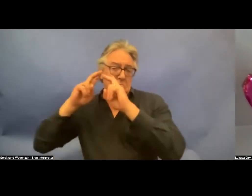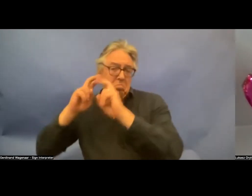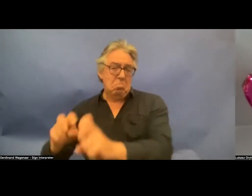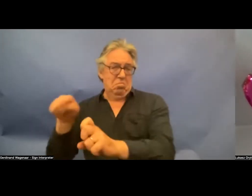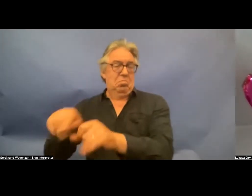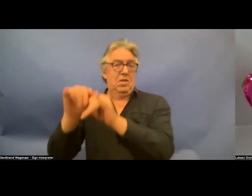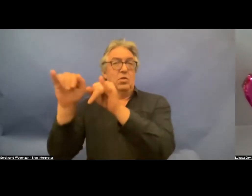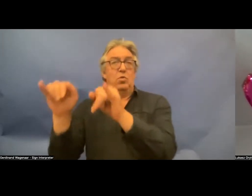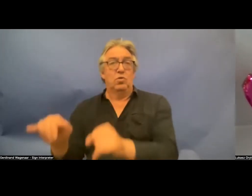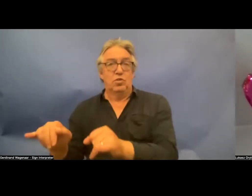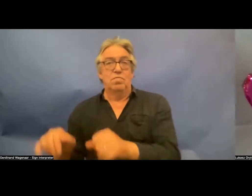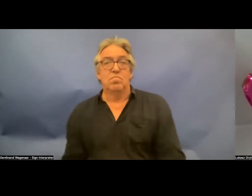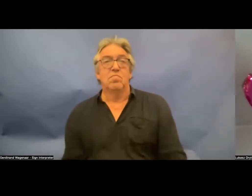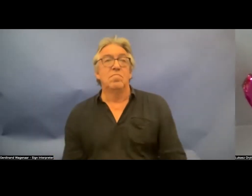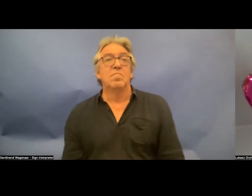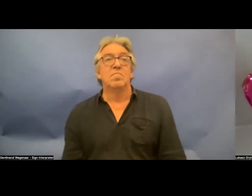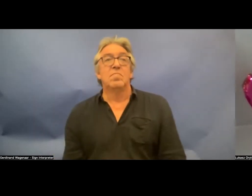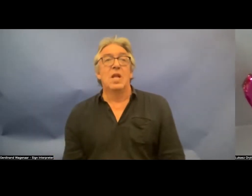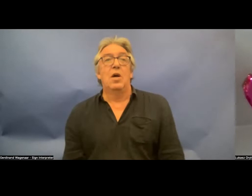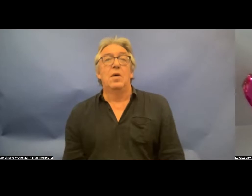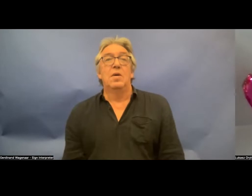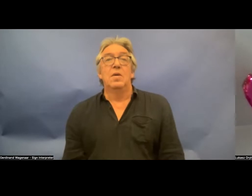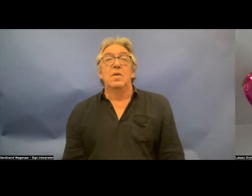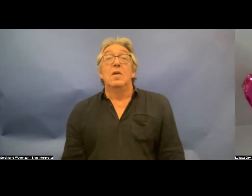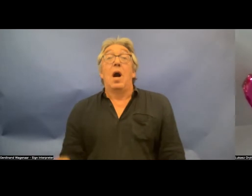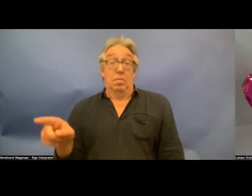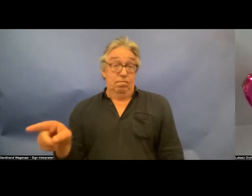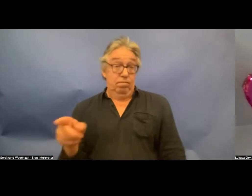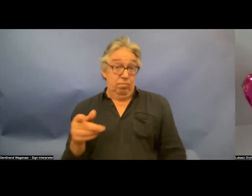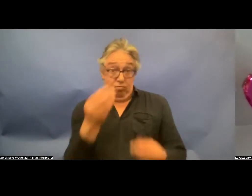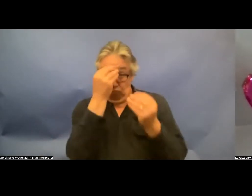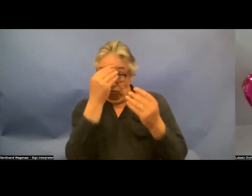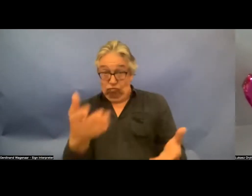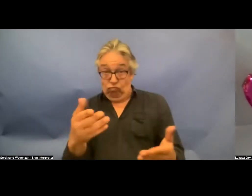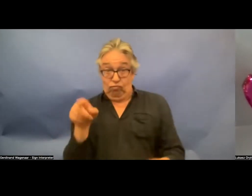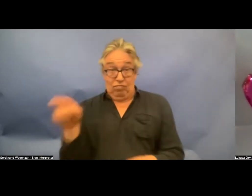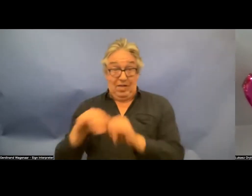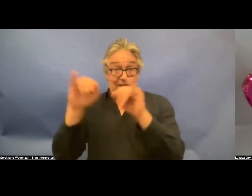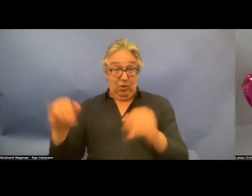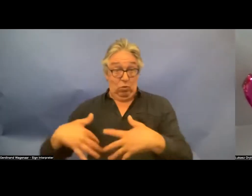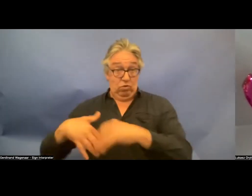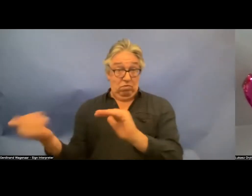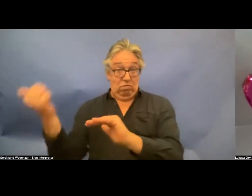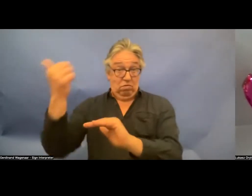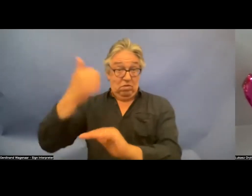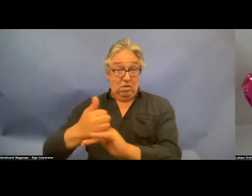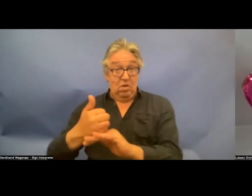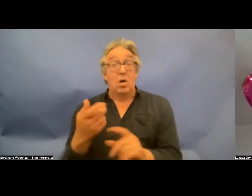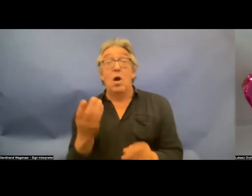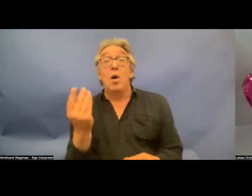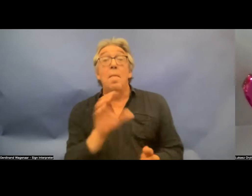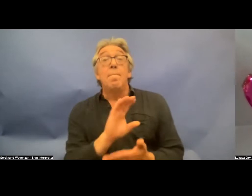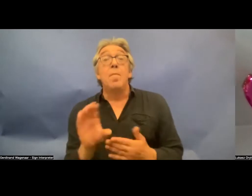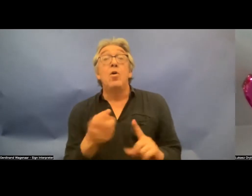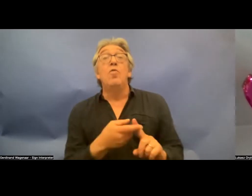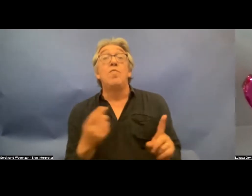of People with Disabilities, from the end of February to 25th May,